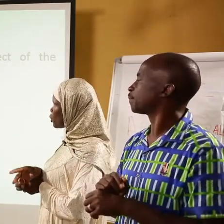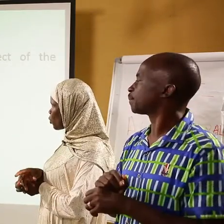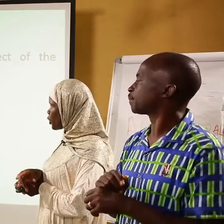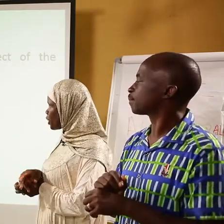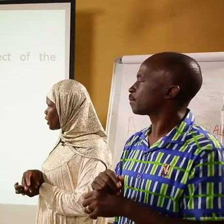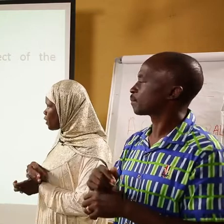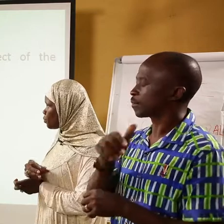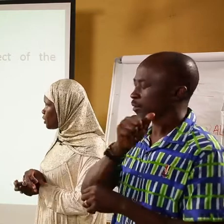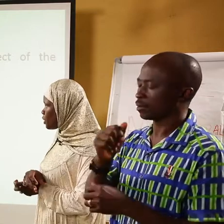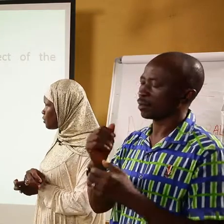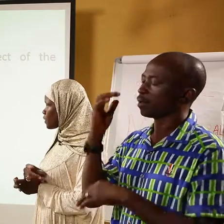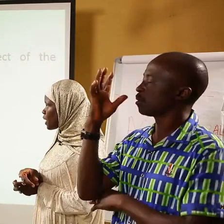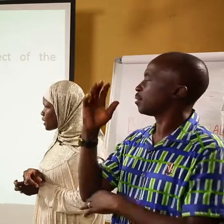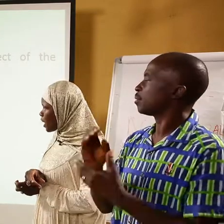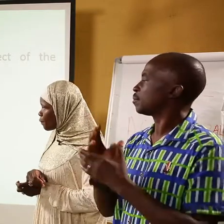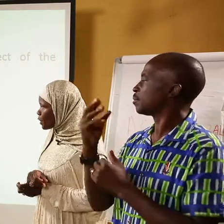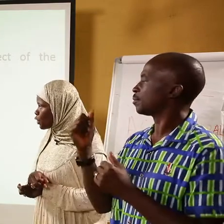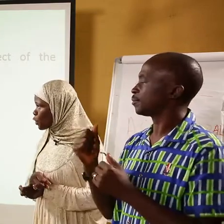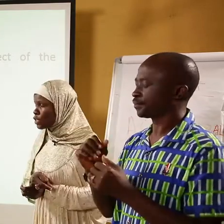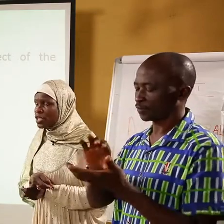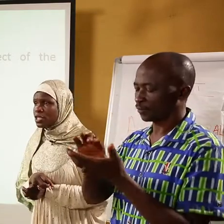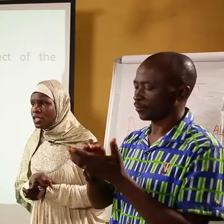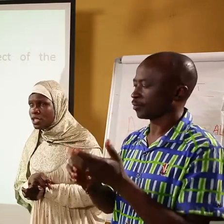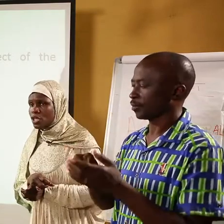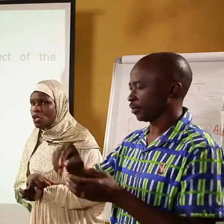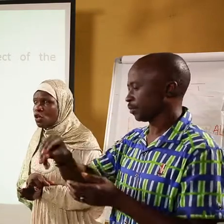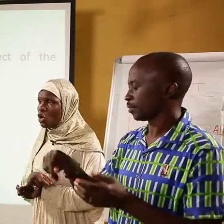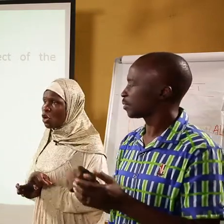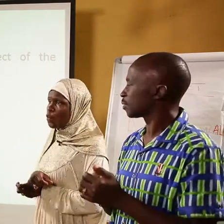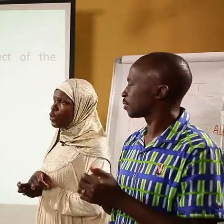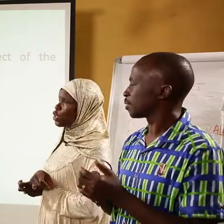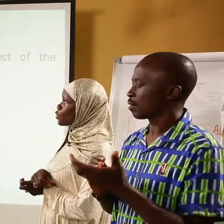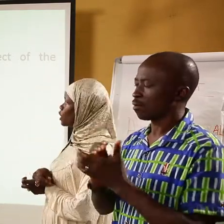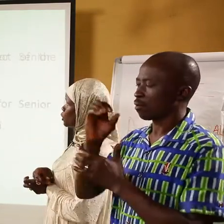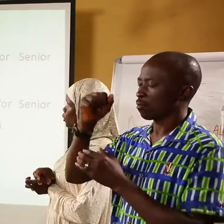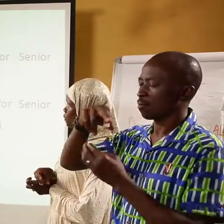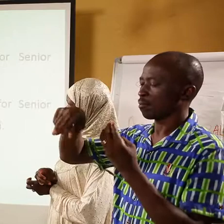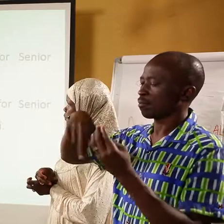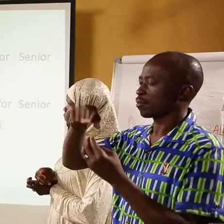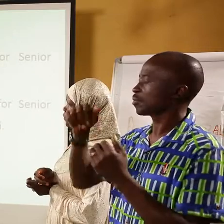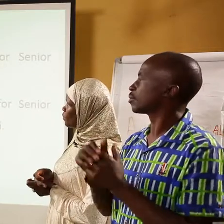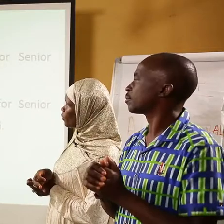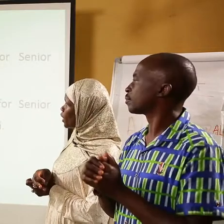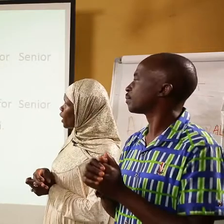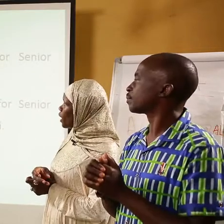A, bush burning. B, fertilizer application. C, crop rotation.